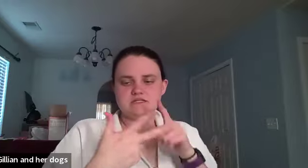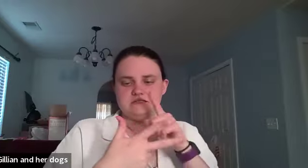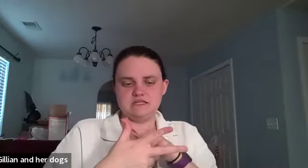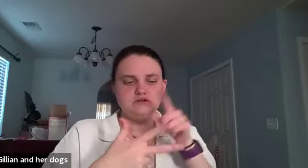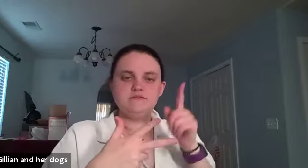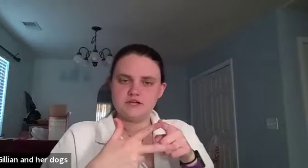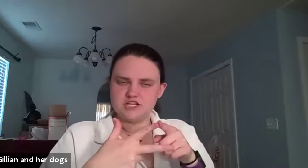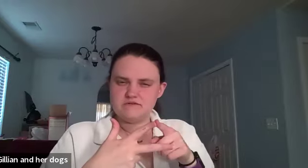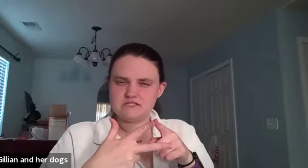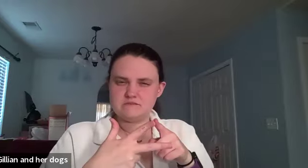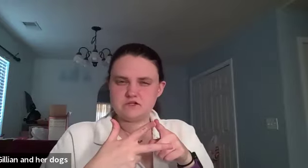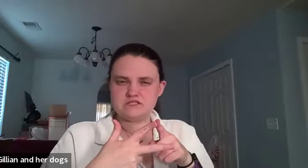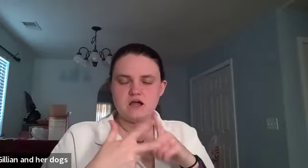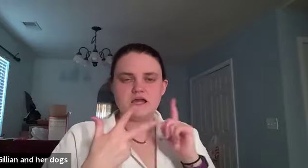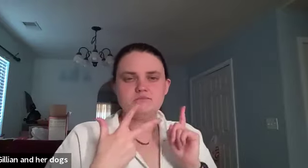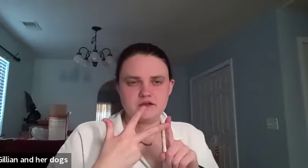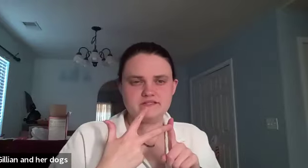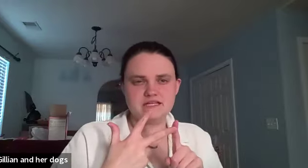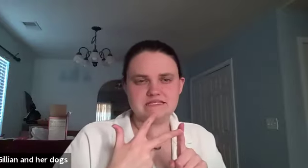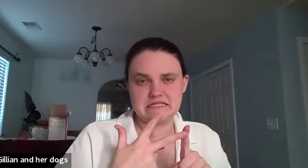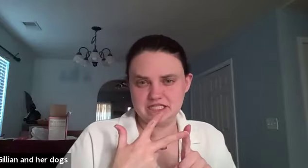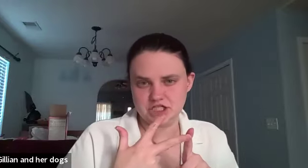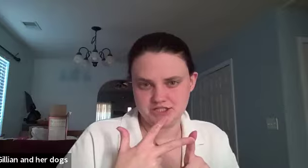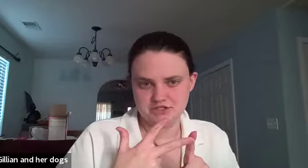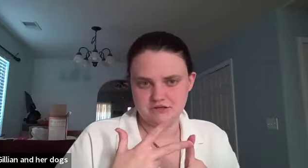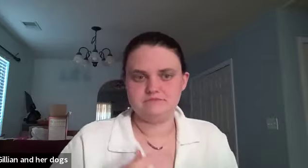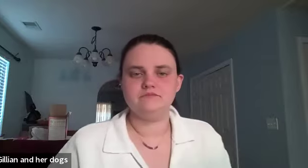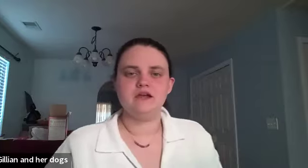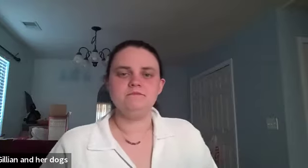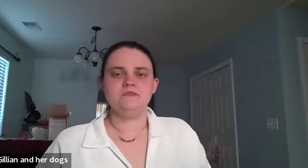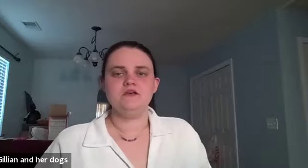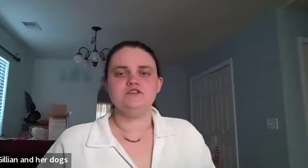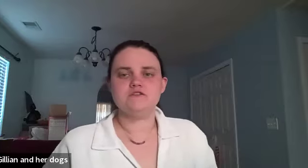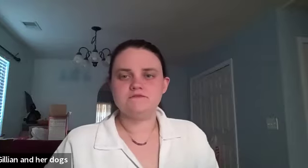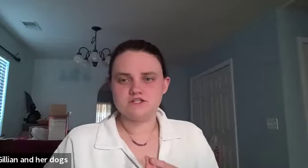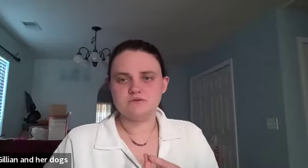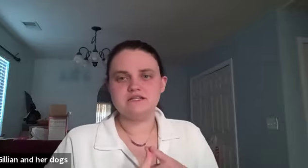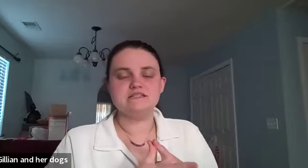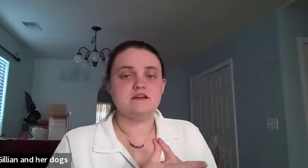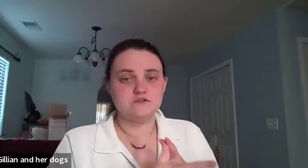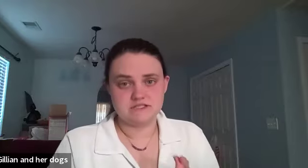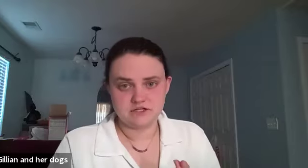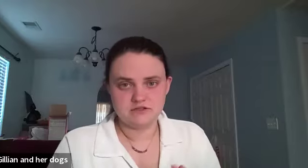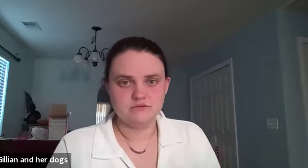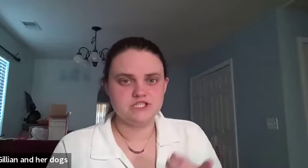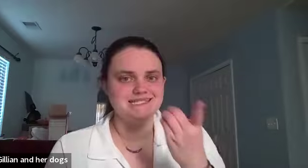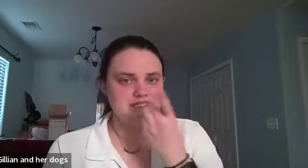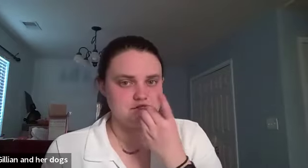because dinner and lunch have the similar sign. Breakfast has a slight change to it. Okay. So the first one is the sign for dinner, which is